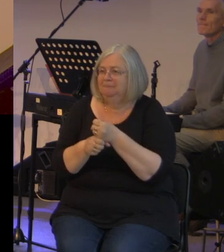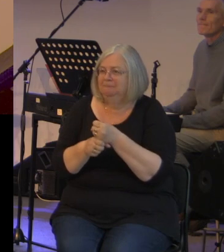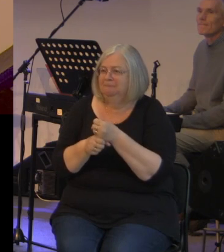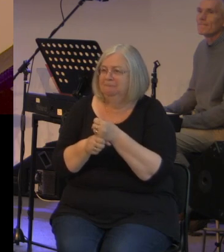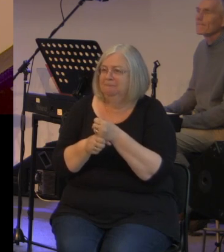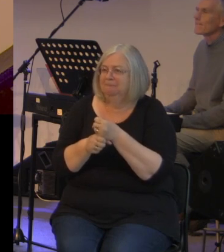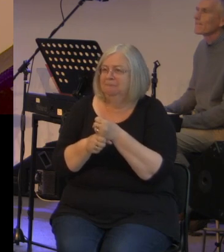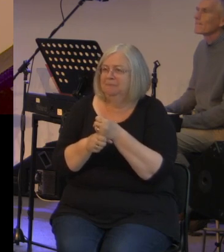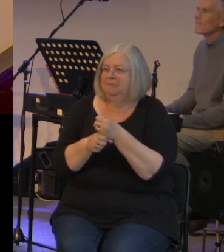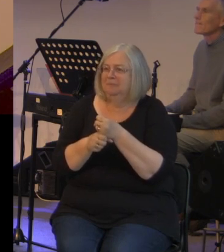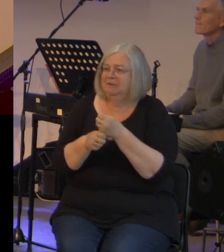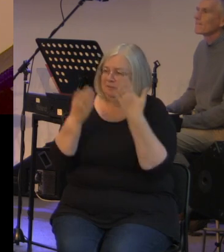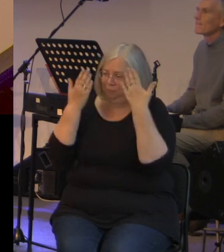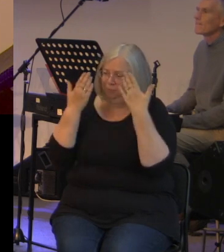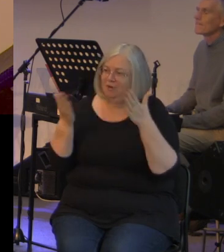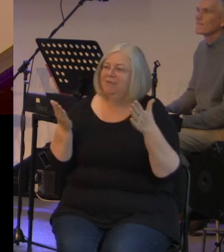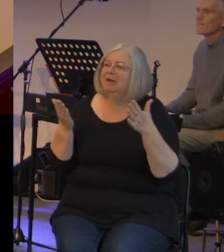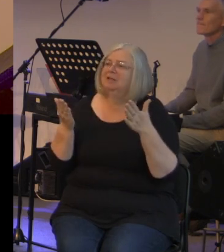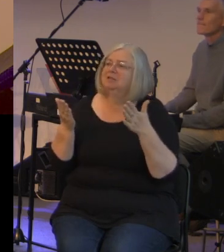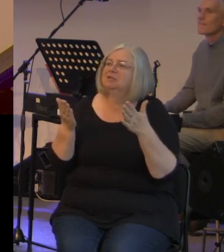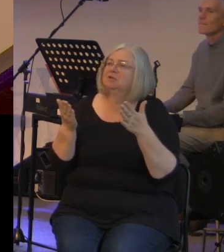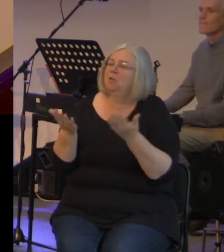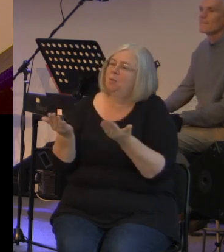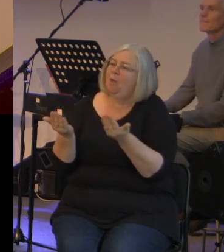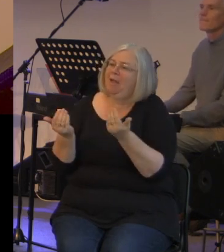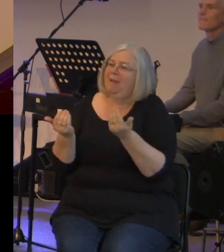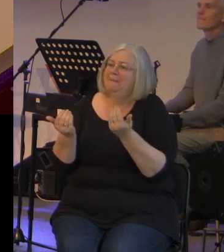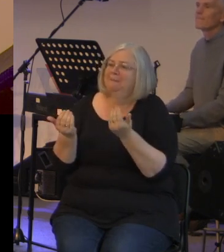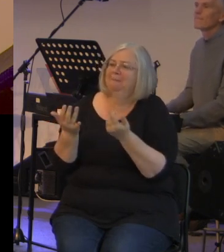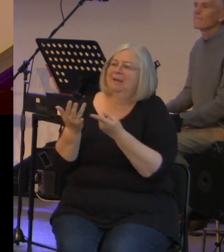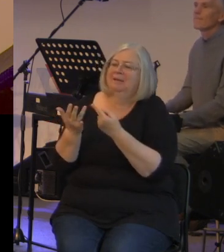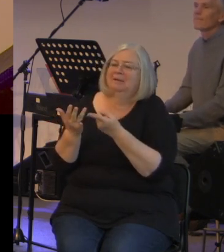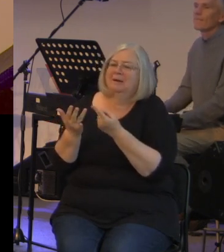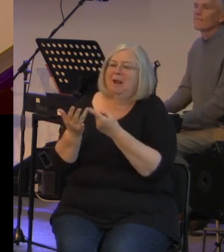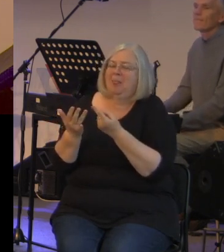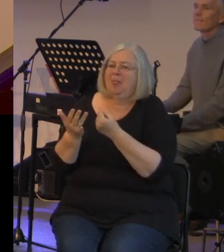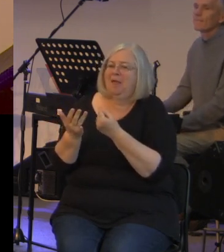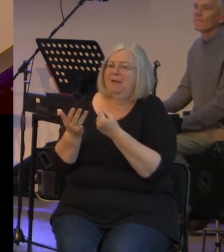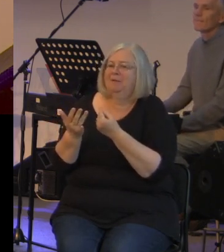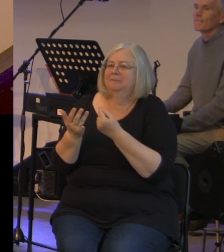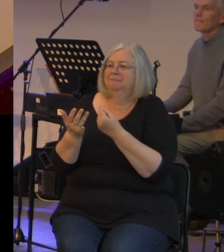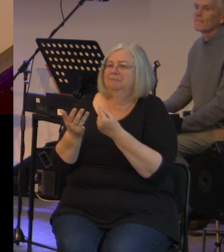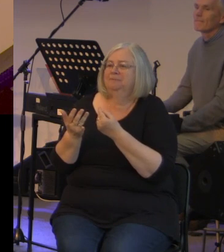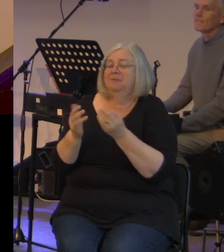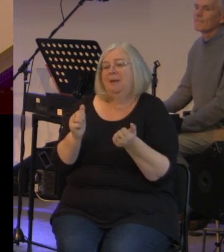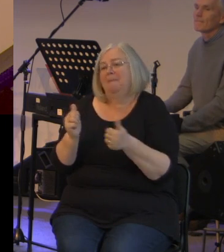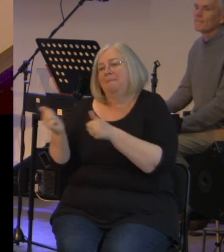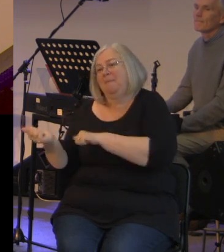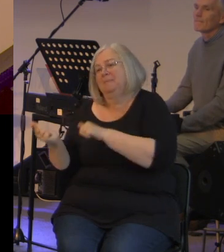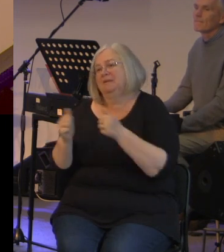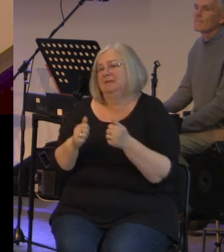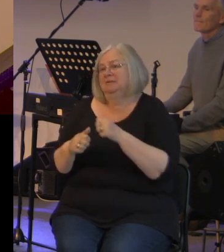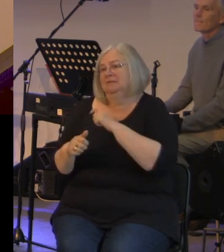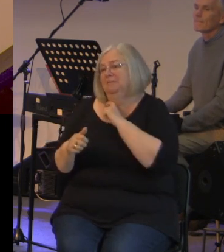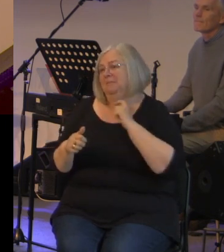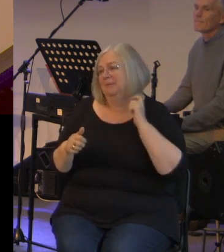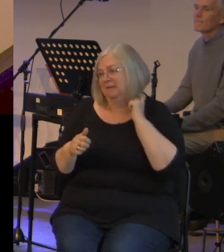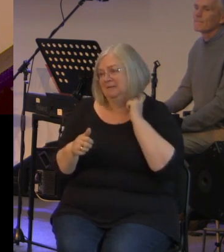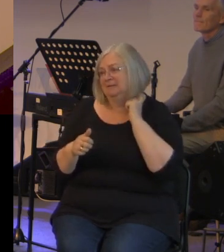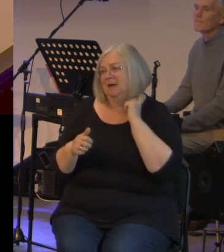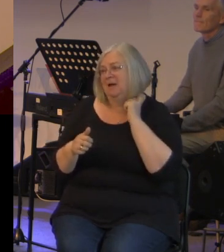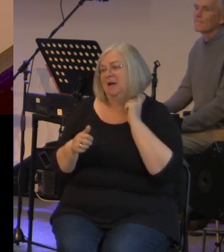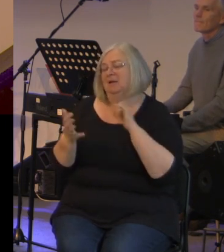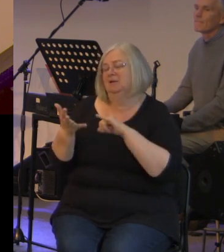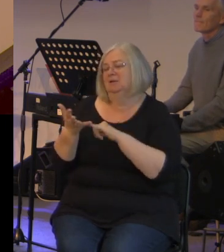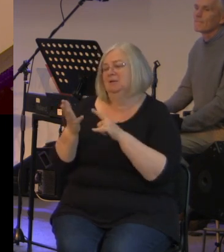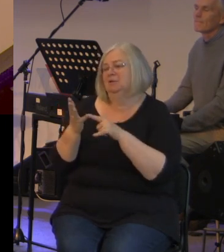welcome another Baptist minister, Reverend Sue Wally, who's going to be preaching to us a